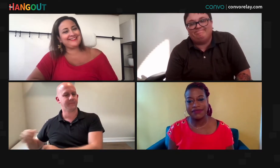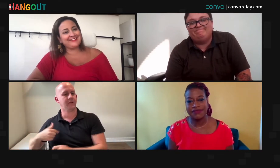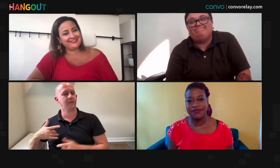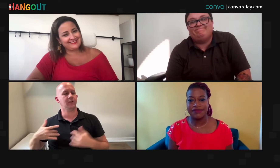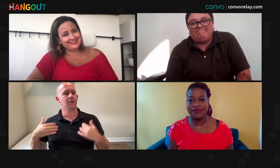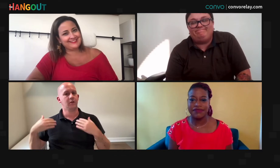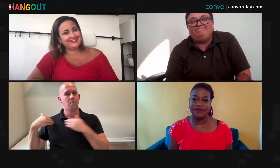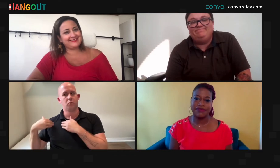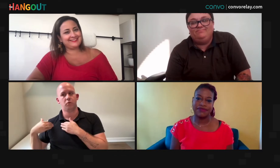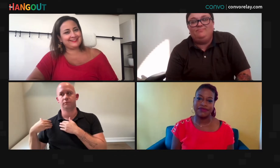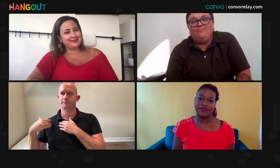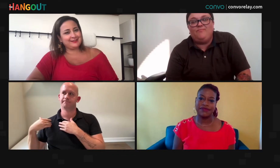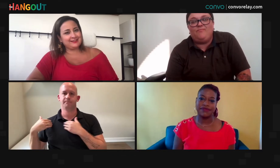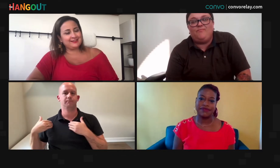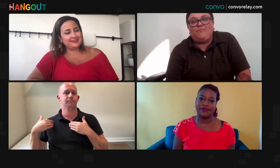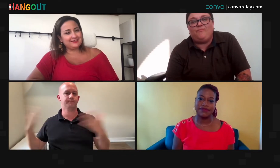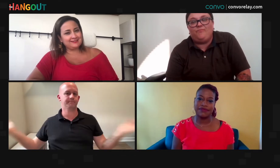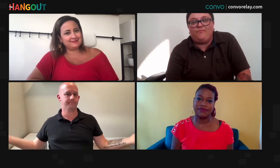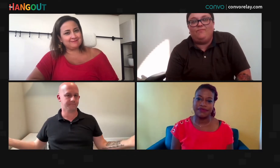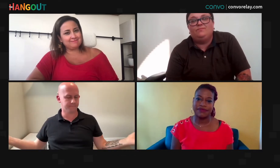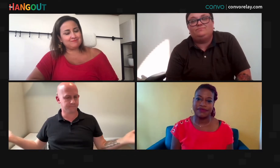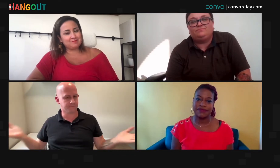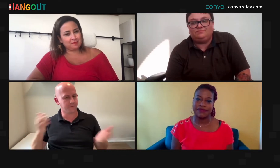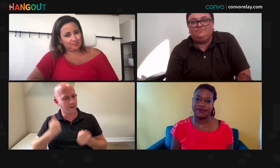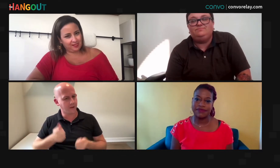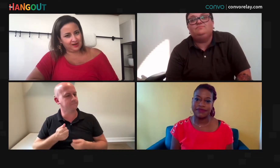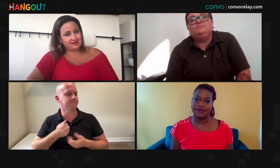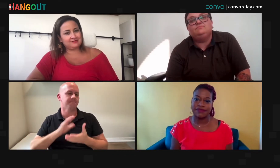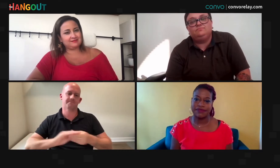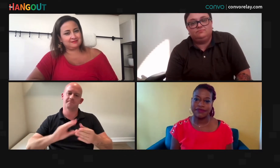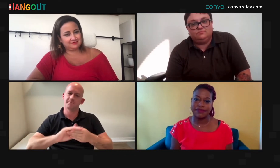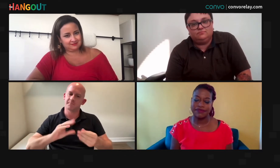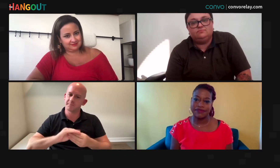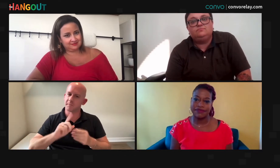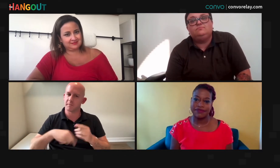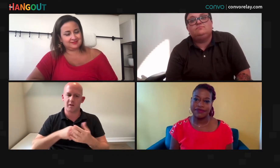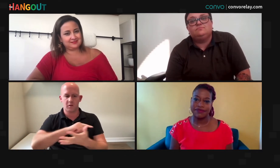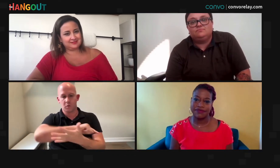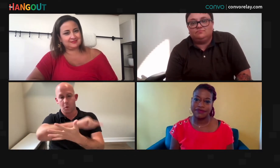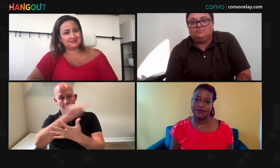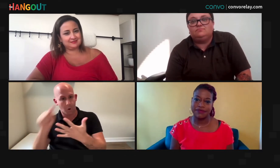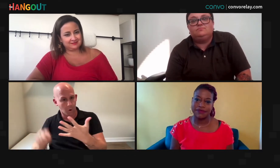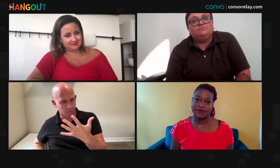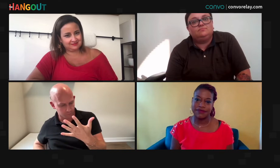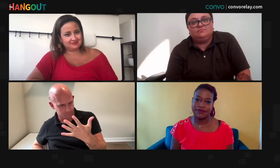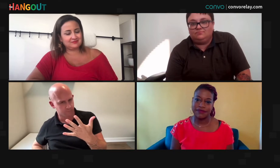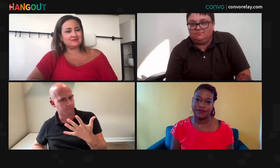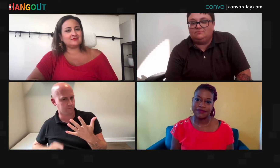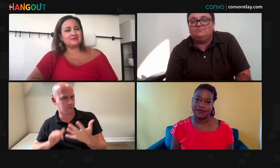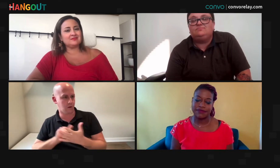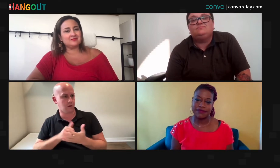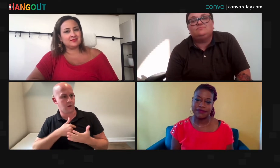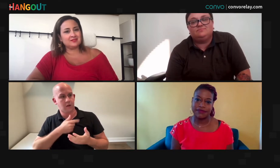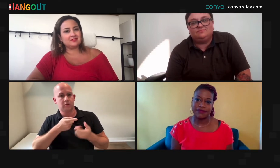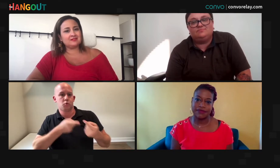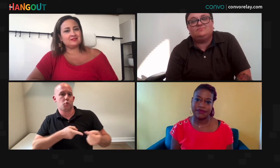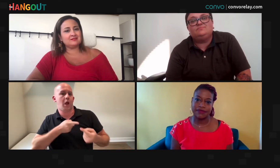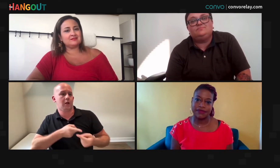that role off, and the burden is lifted. And you can tell any story that you have